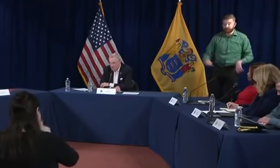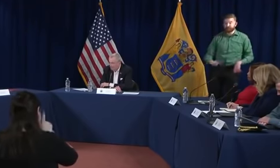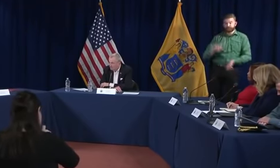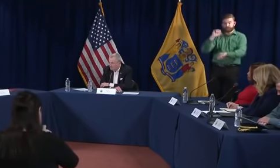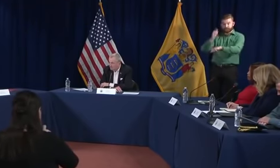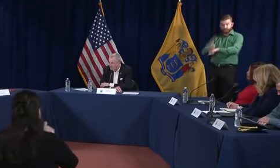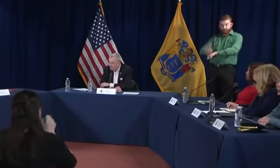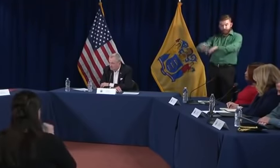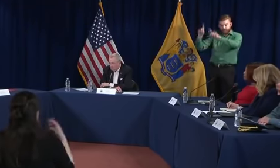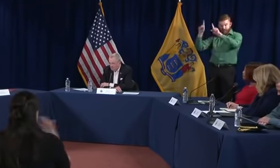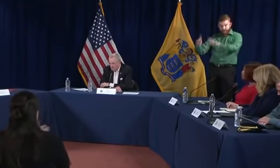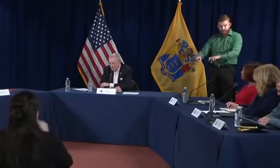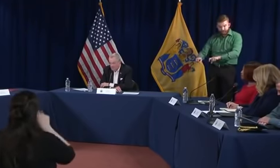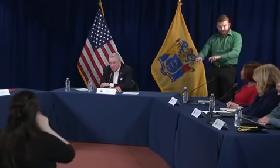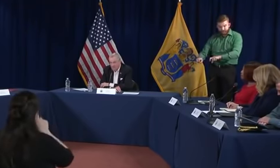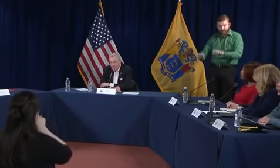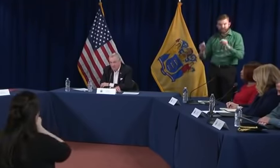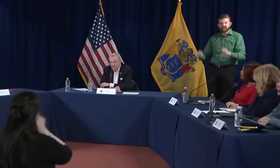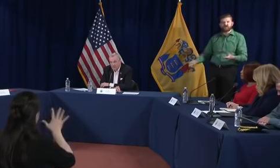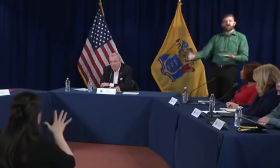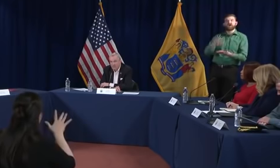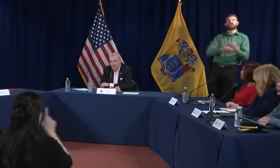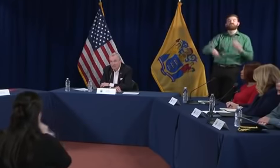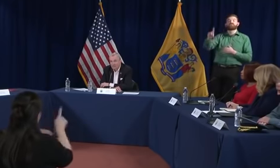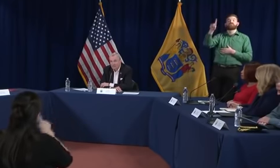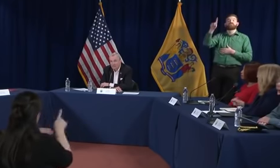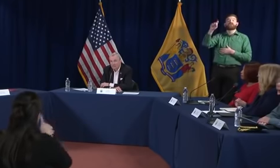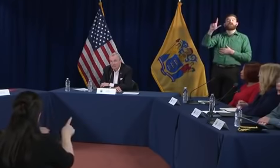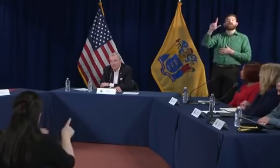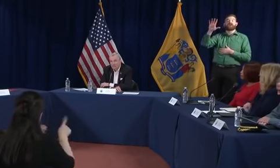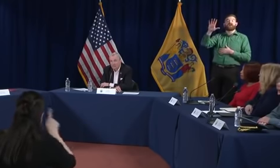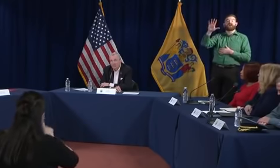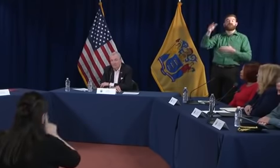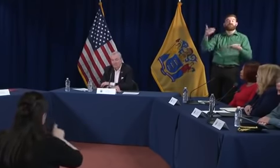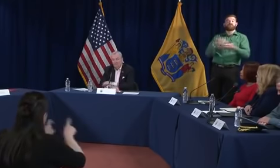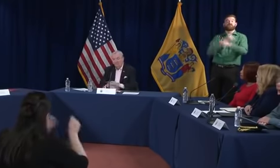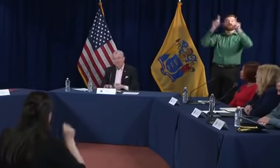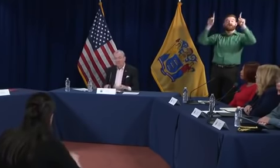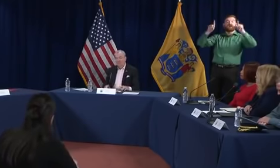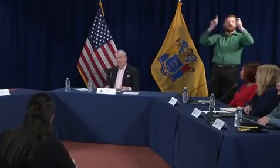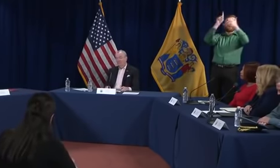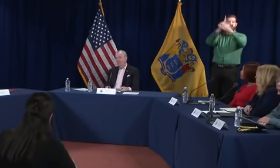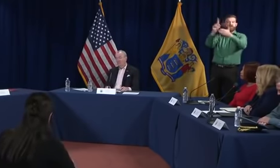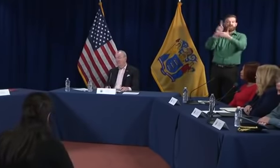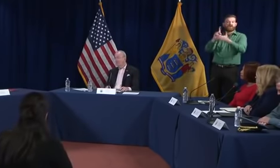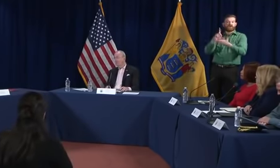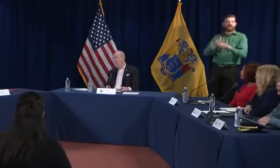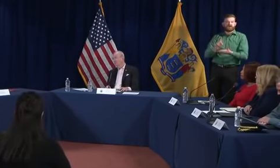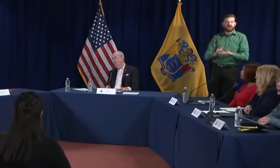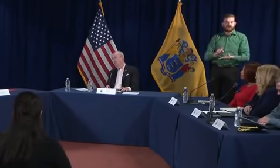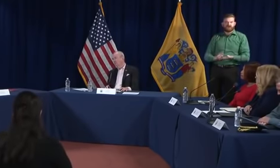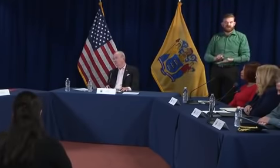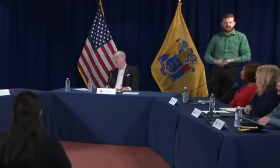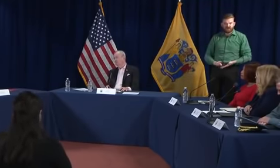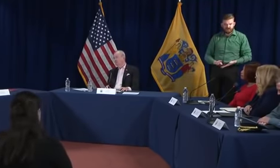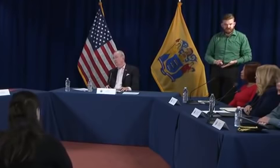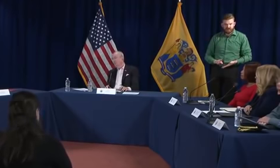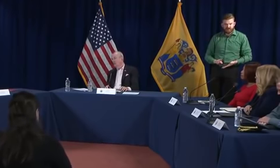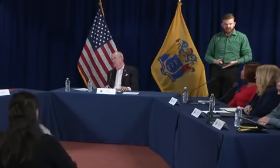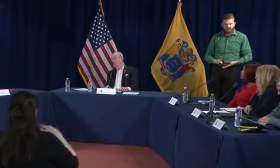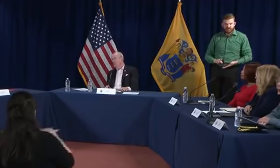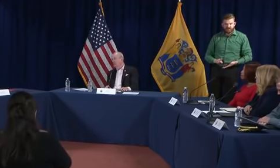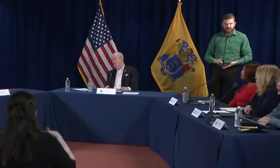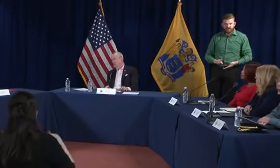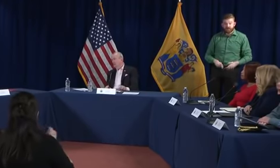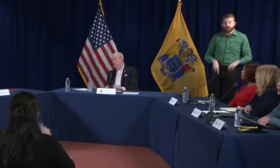As you can imagine, as we find more positive cases, the work for our local health departments greatly increases. Every